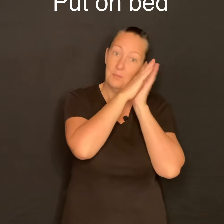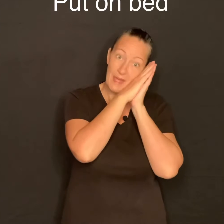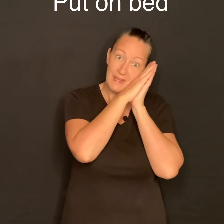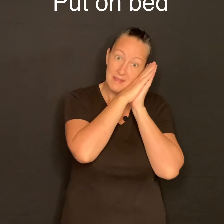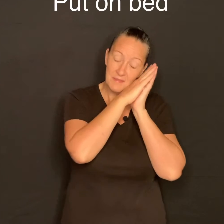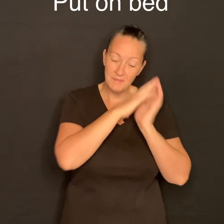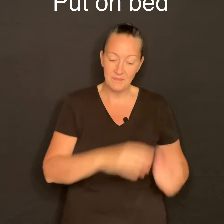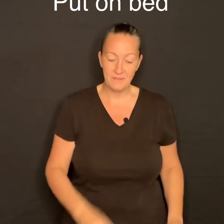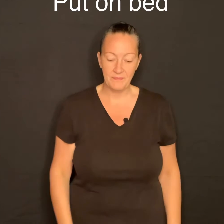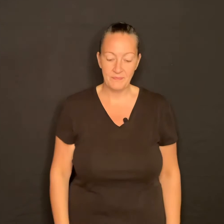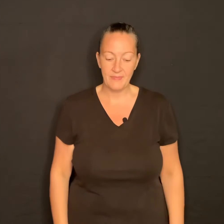bed.